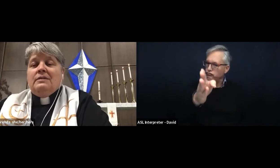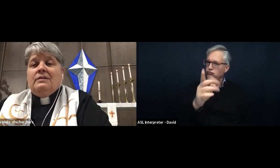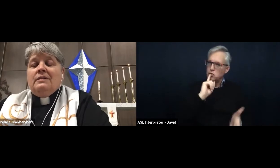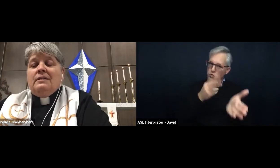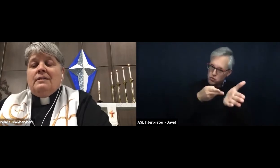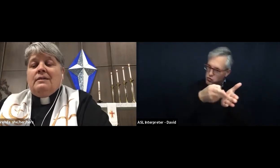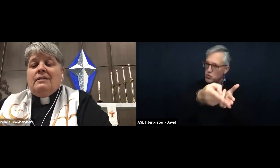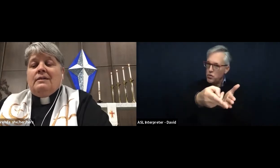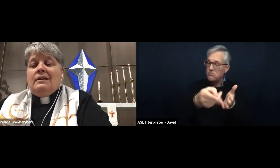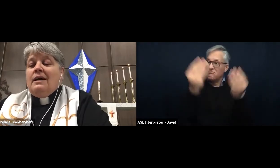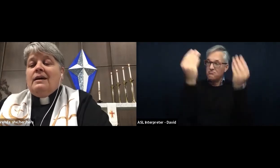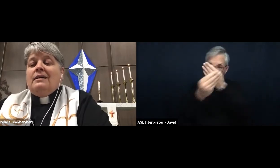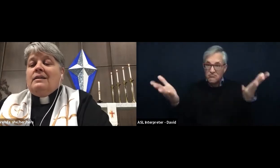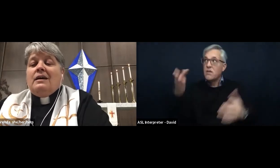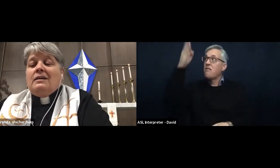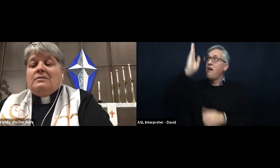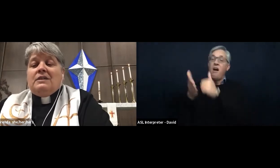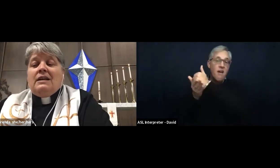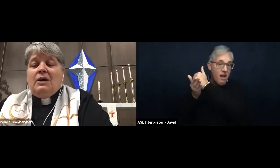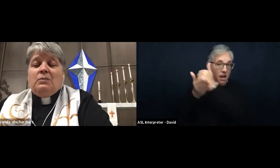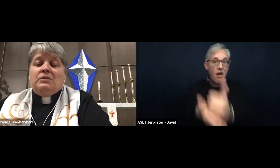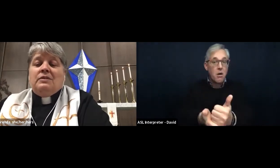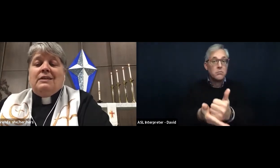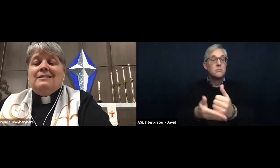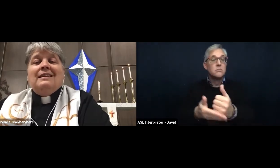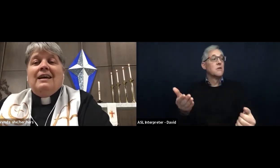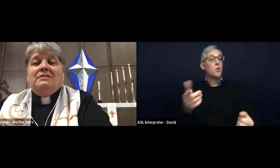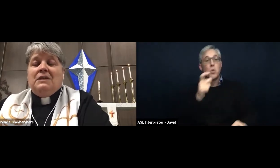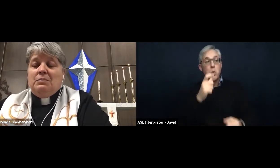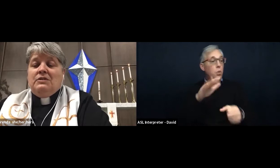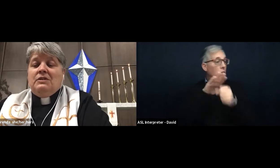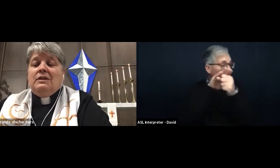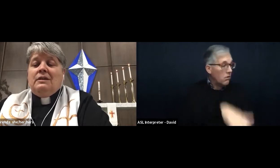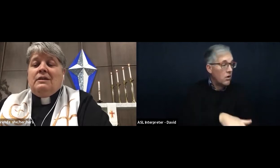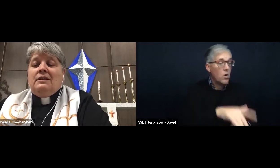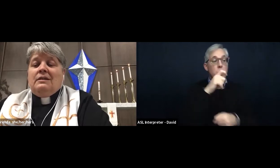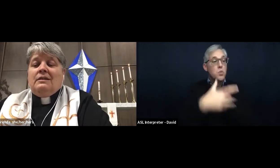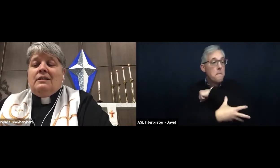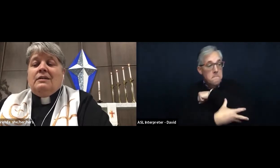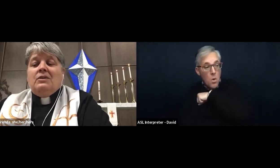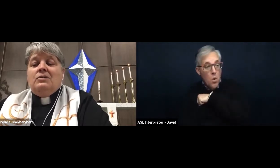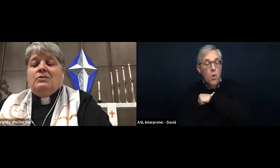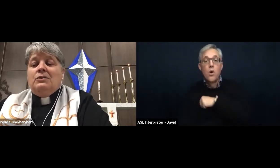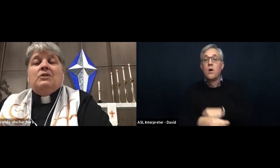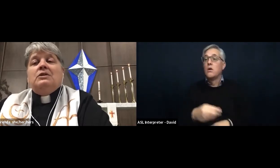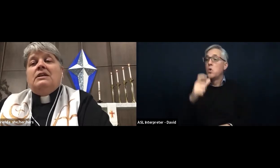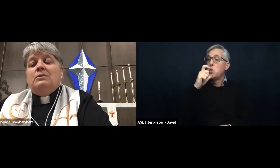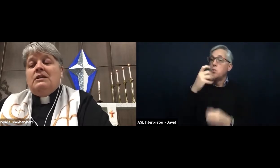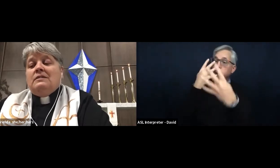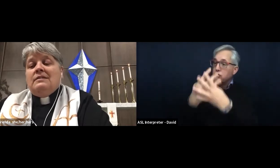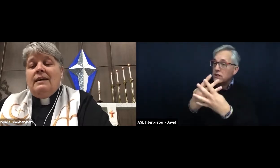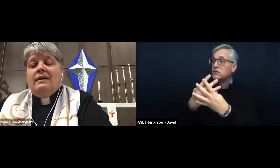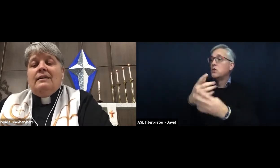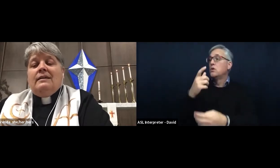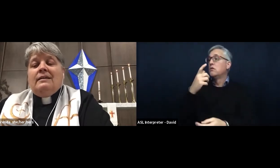oppressed. God loves and helps the enslaved and the prisoner, and those who are treated